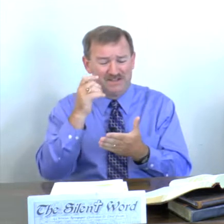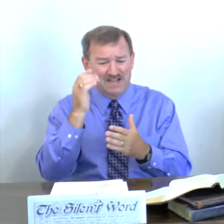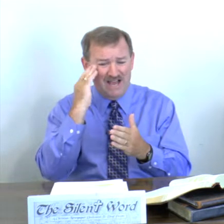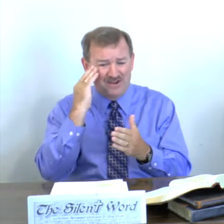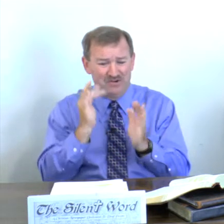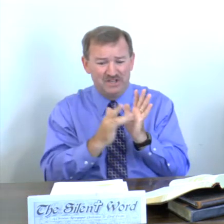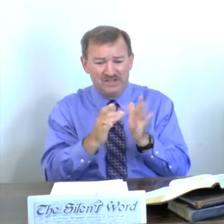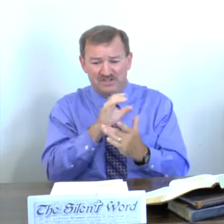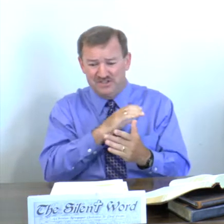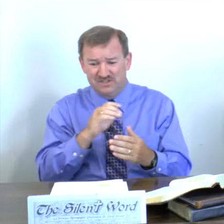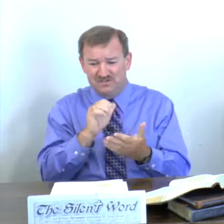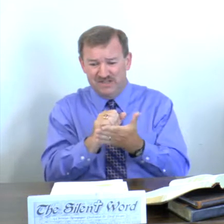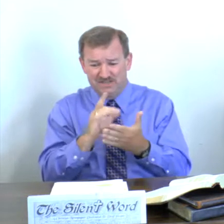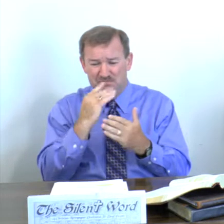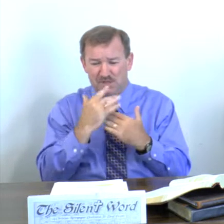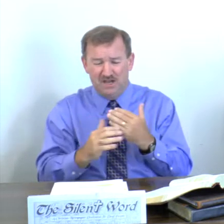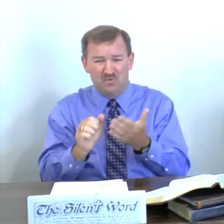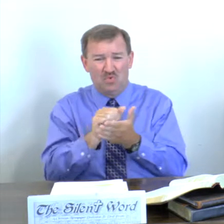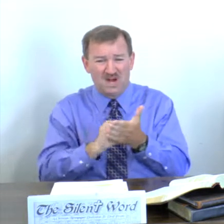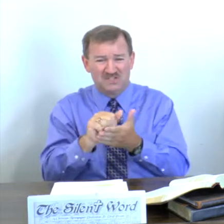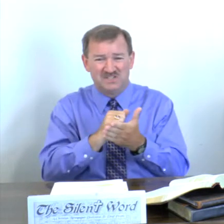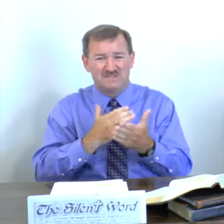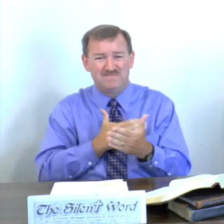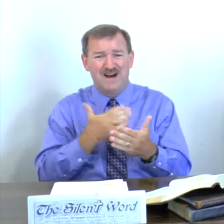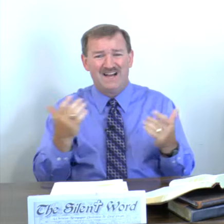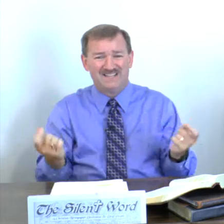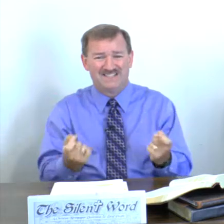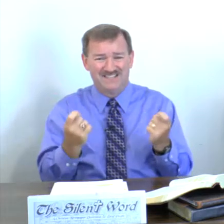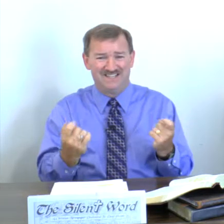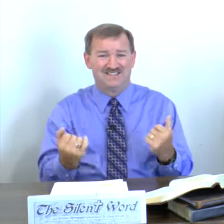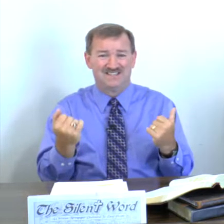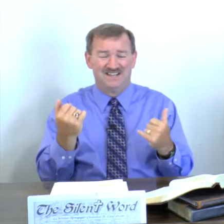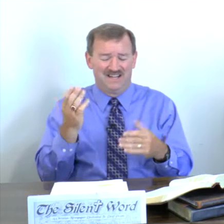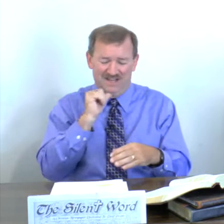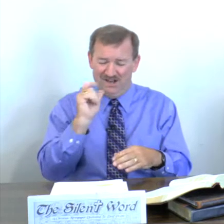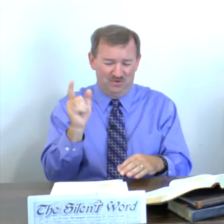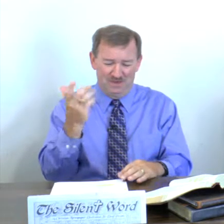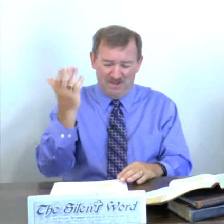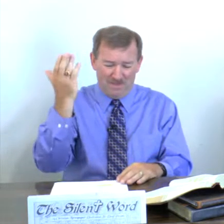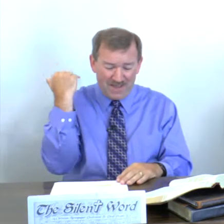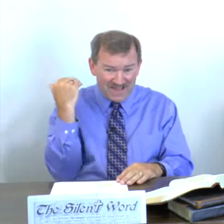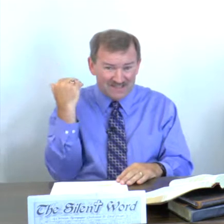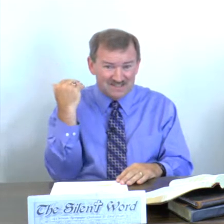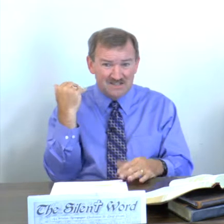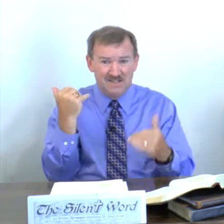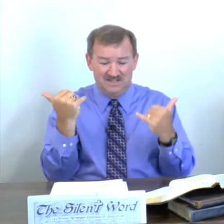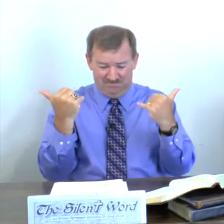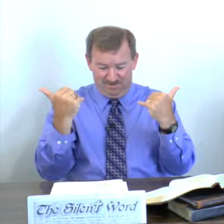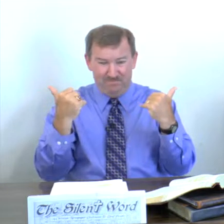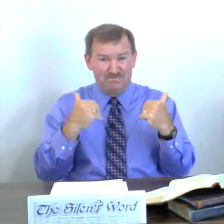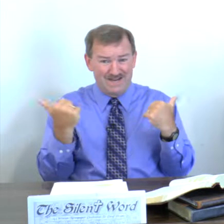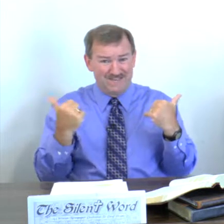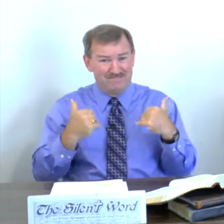because I know Jesus Christ's blood washes my sins, not only my past, but